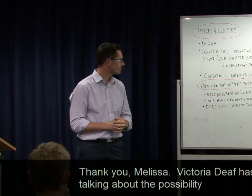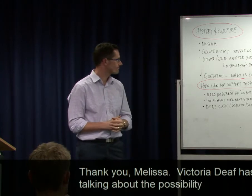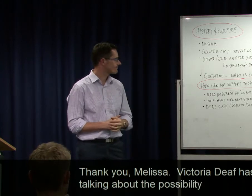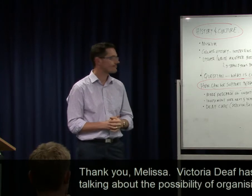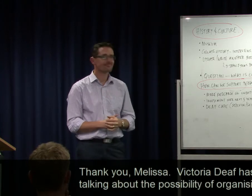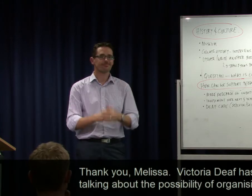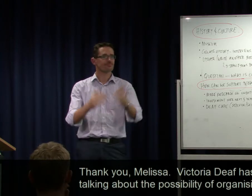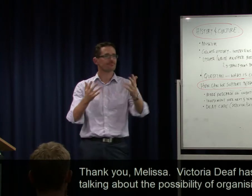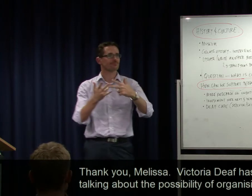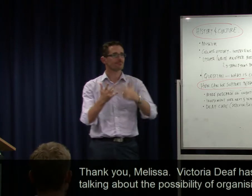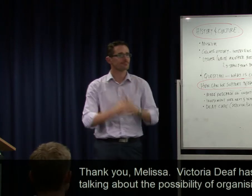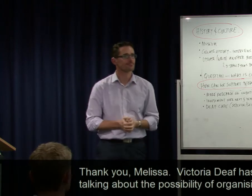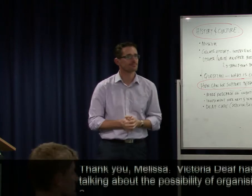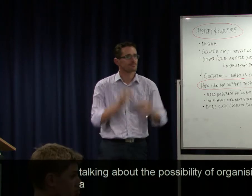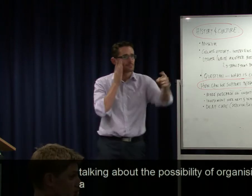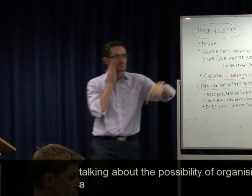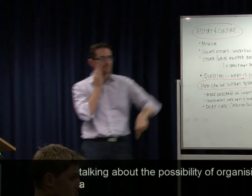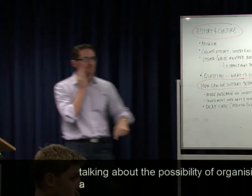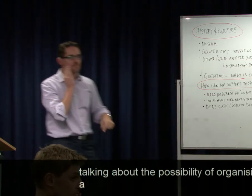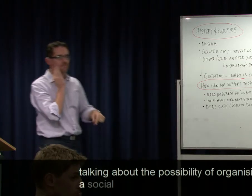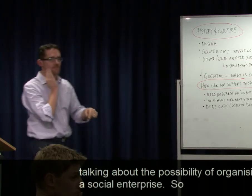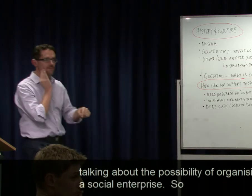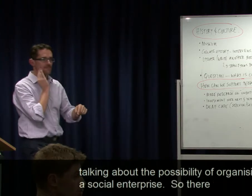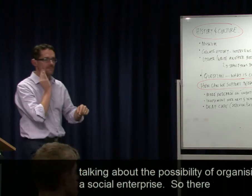idea. Other comments? Yes?